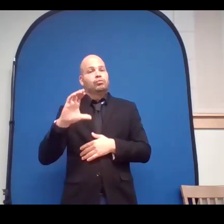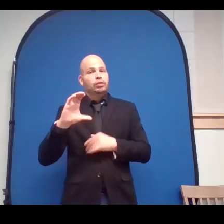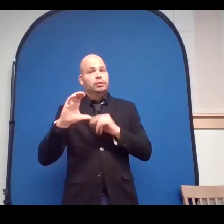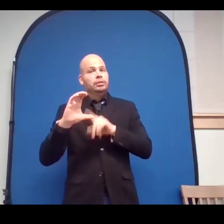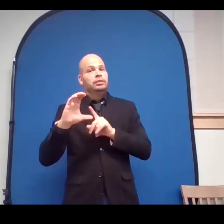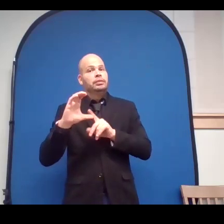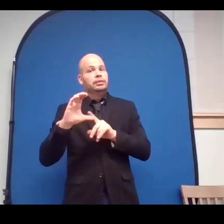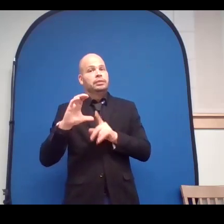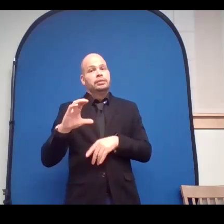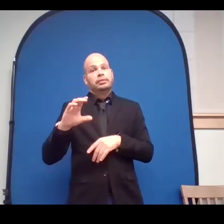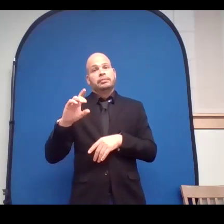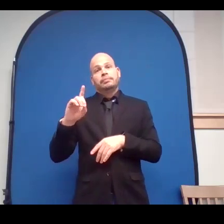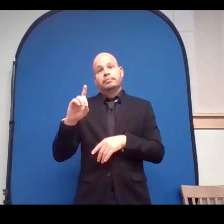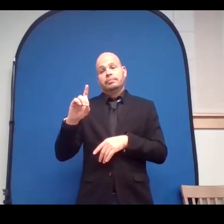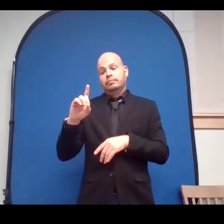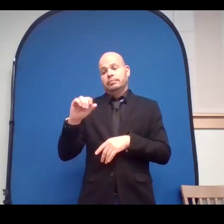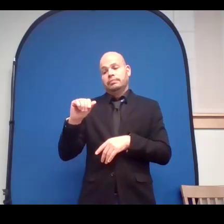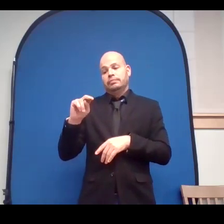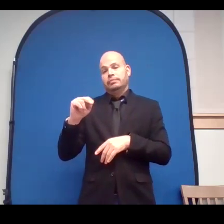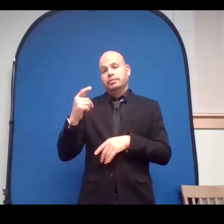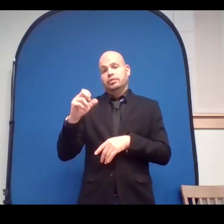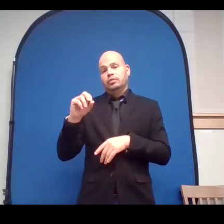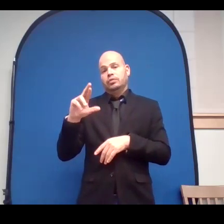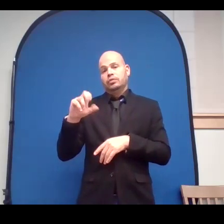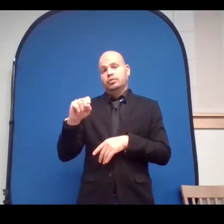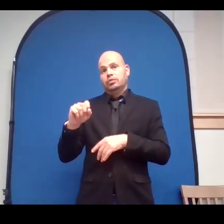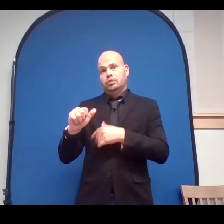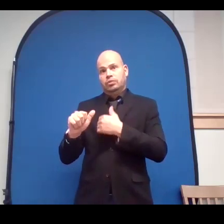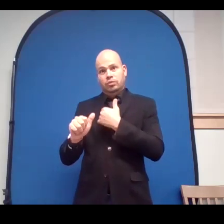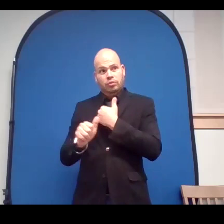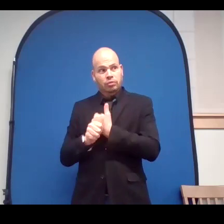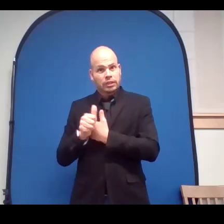You would agree with me that he did pose a danger, correct?